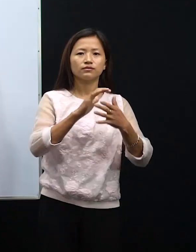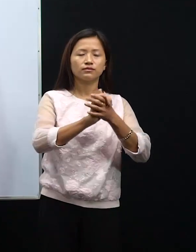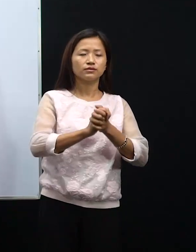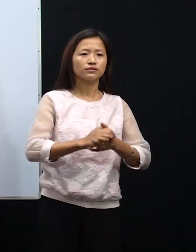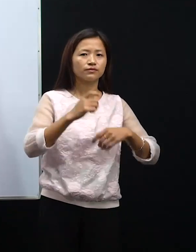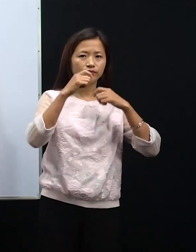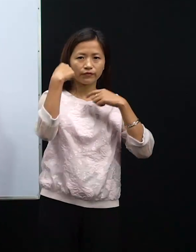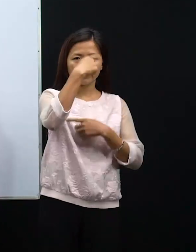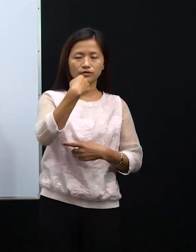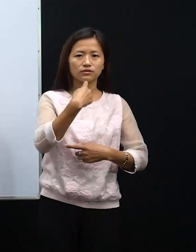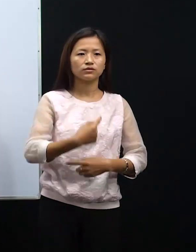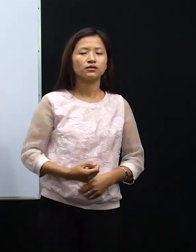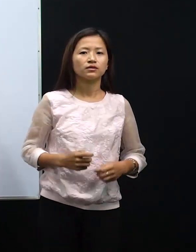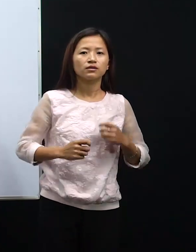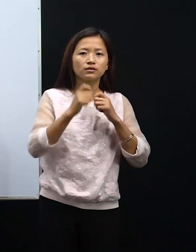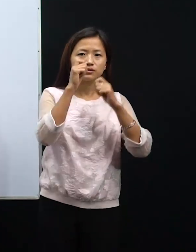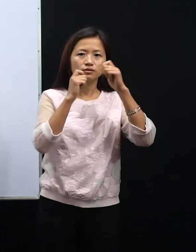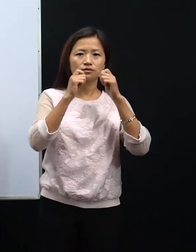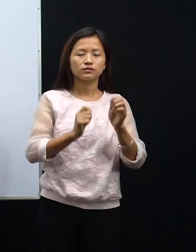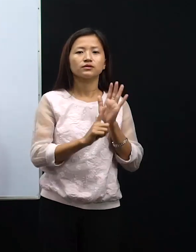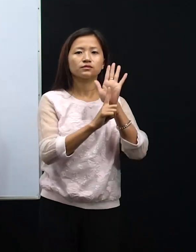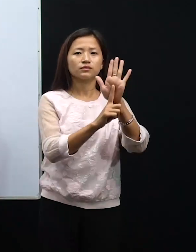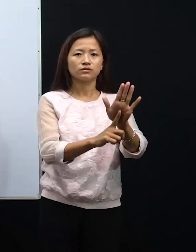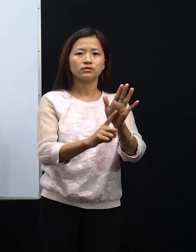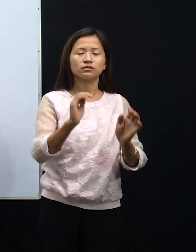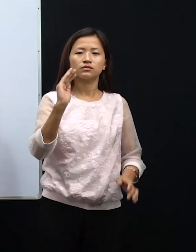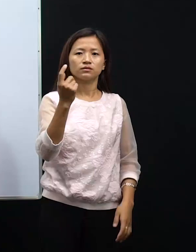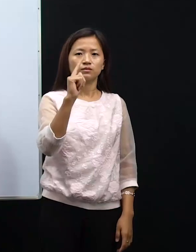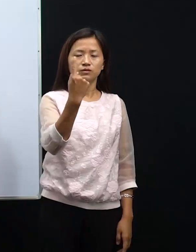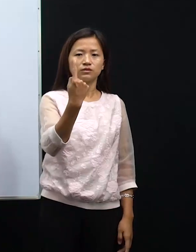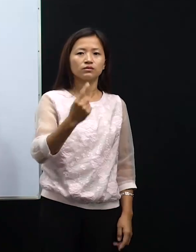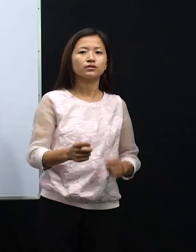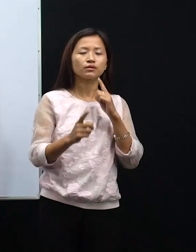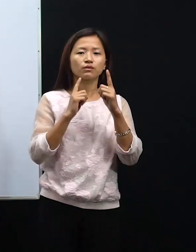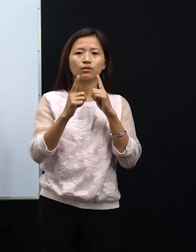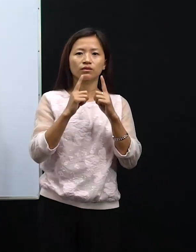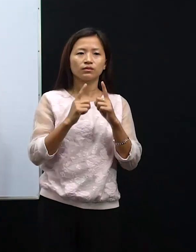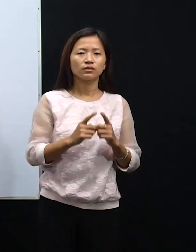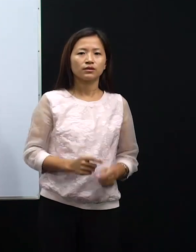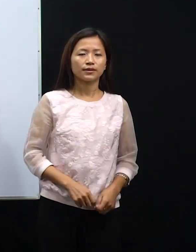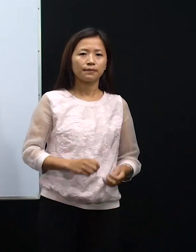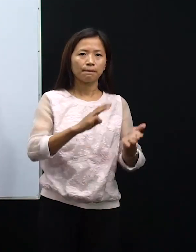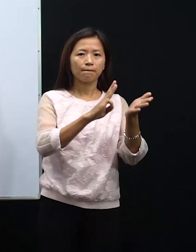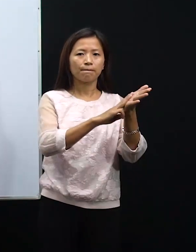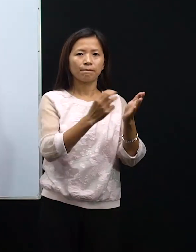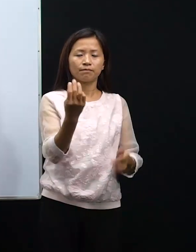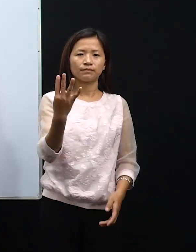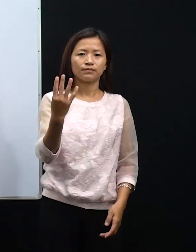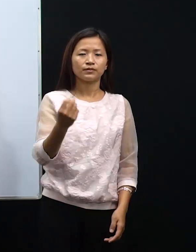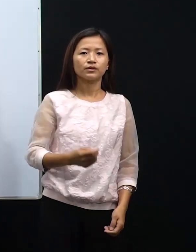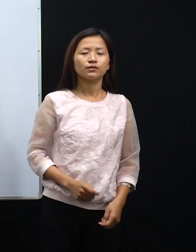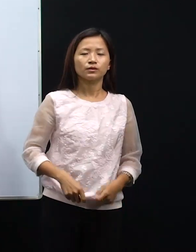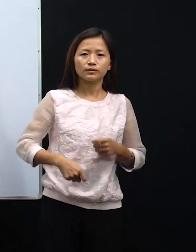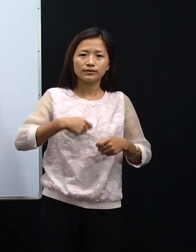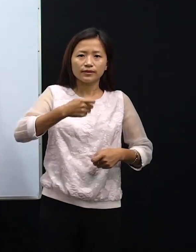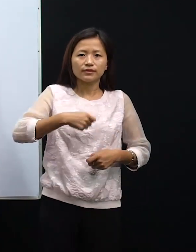An expression can be something that you display to someone. But here, when we talk about expressions in mathematics, we will be